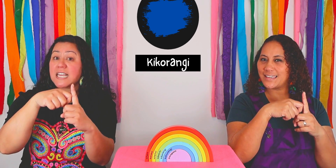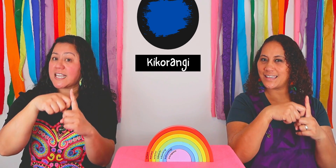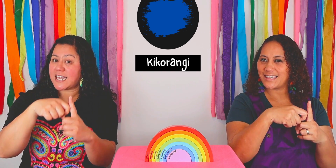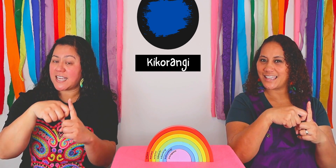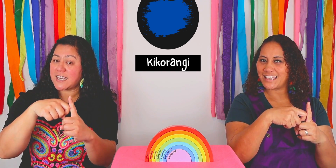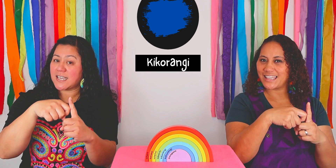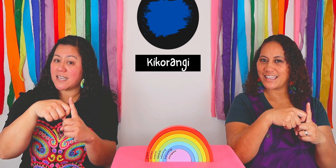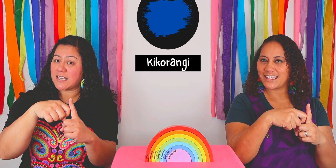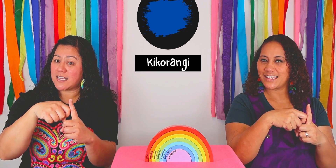Ki,